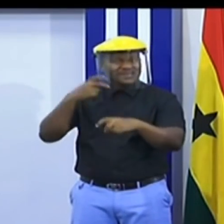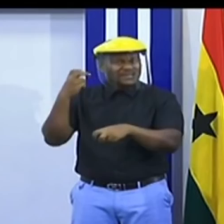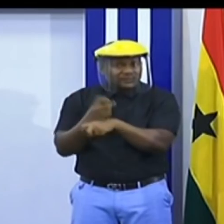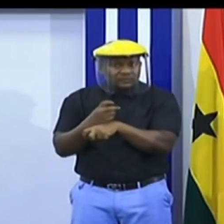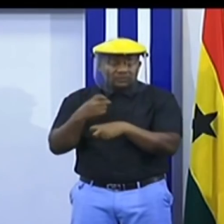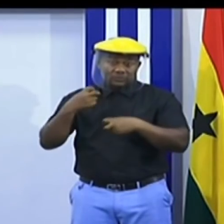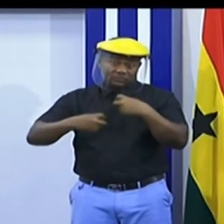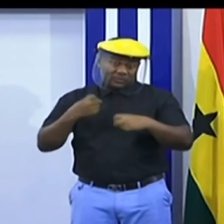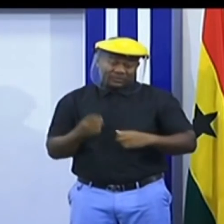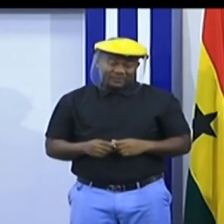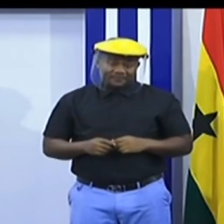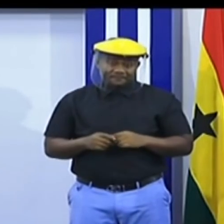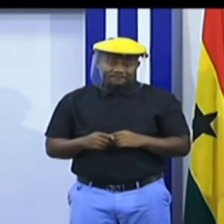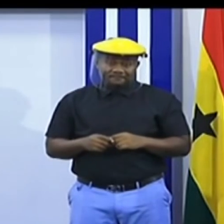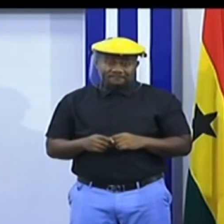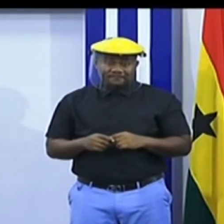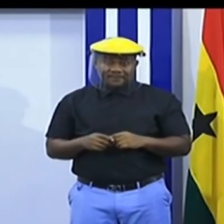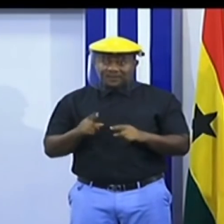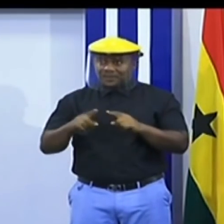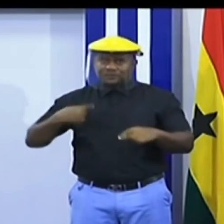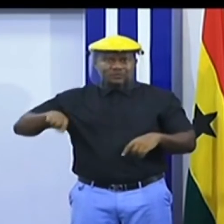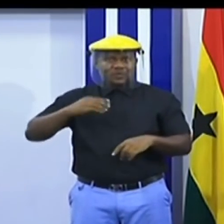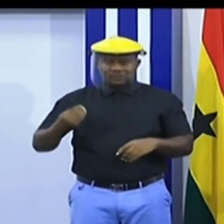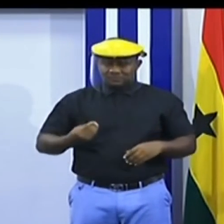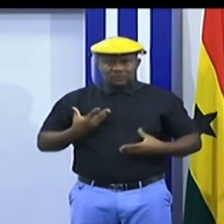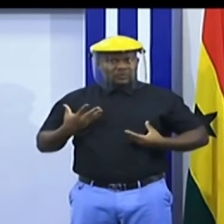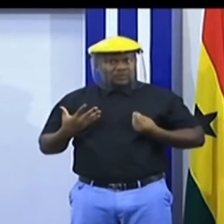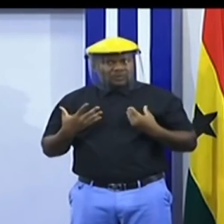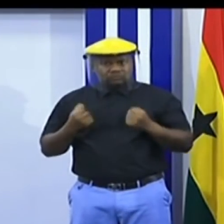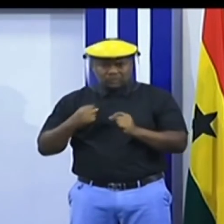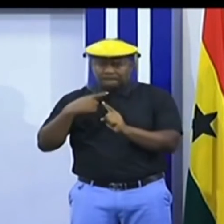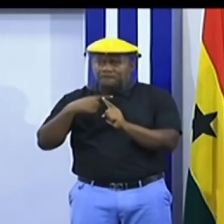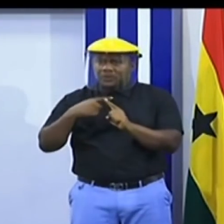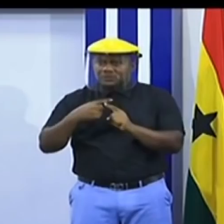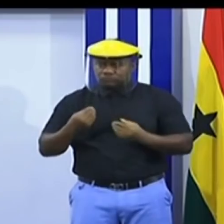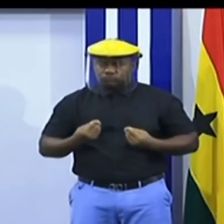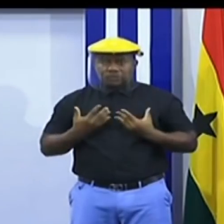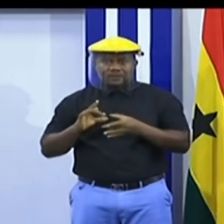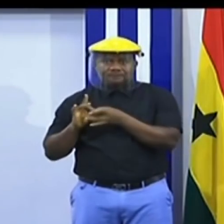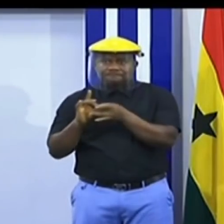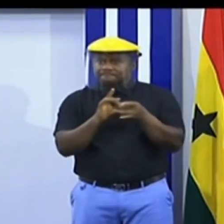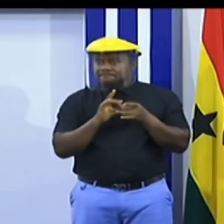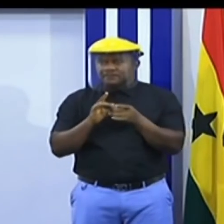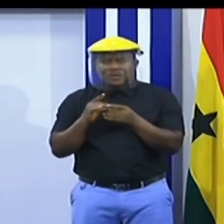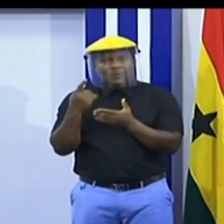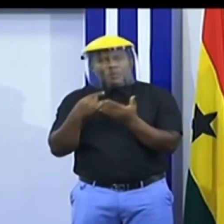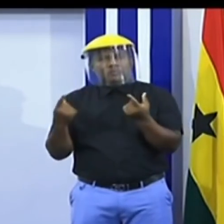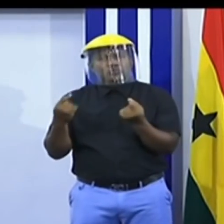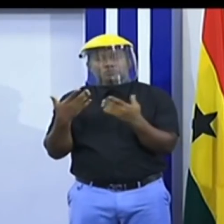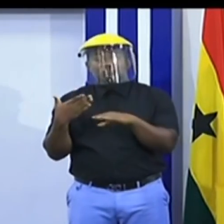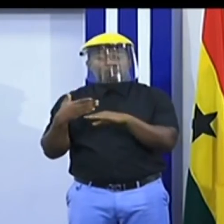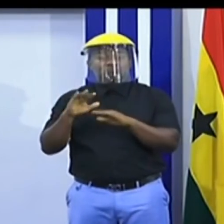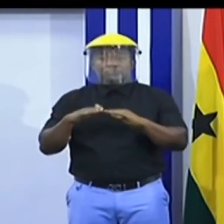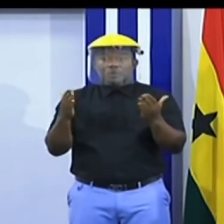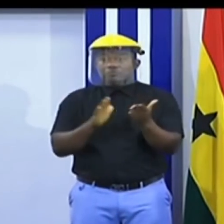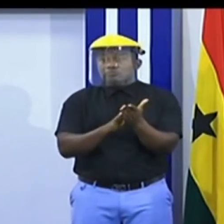of our creative juices and the positive spirits that we have can help us come to the line of best fit on what to do if we decide to